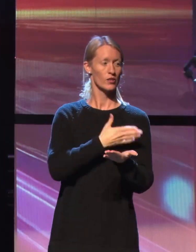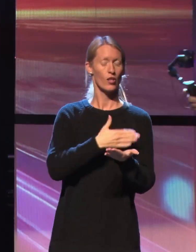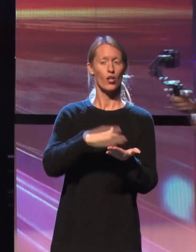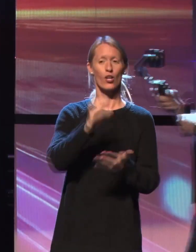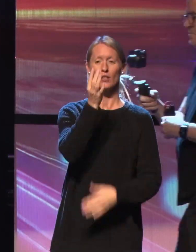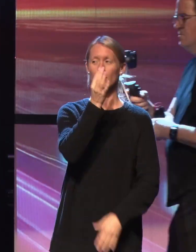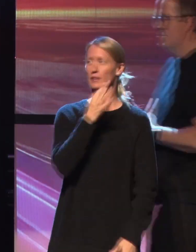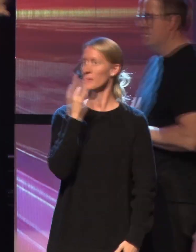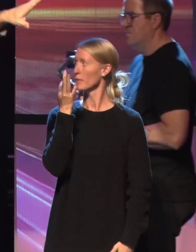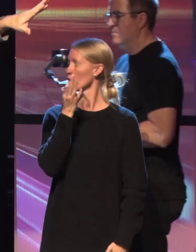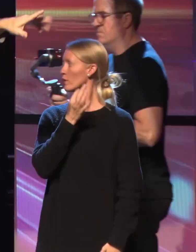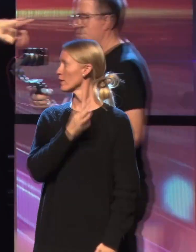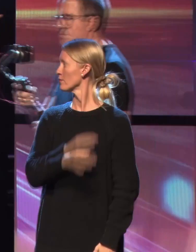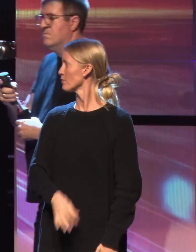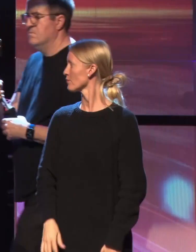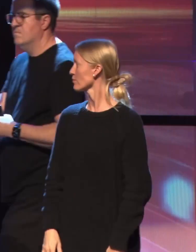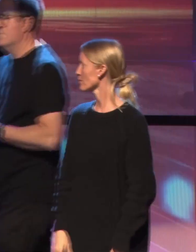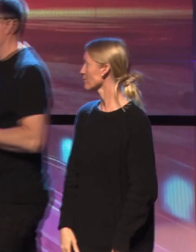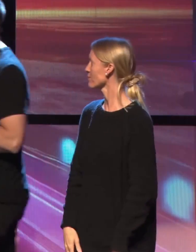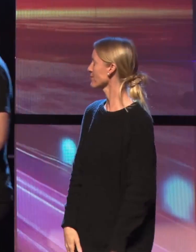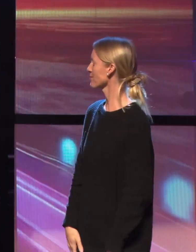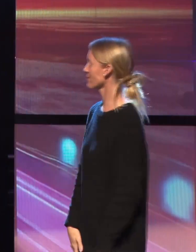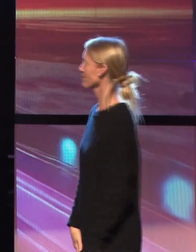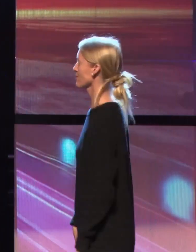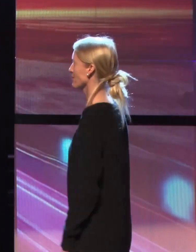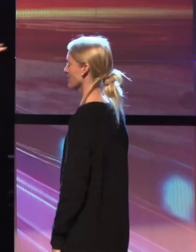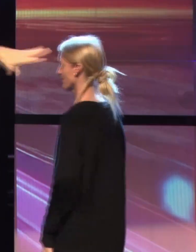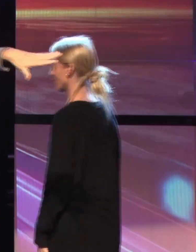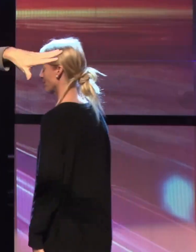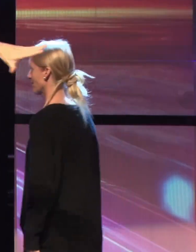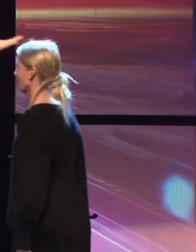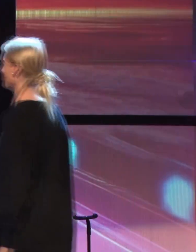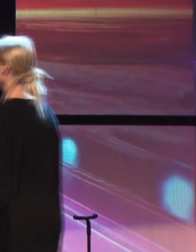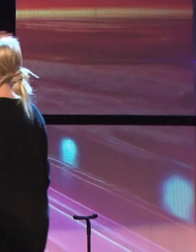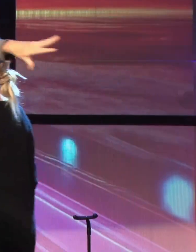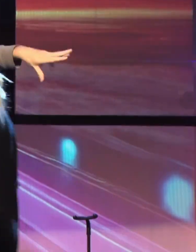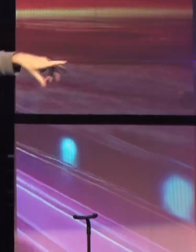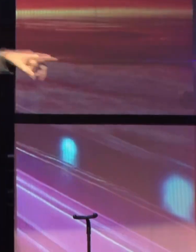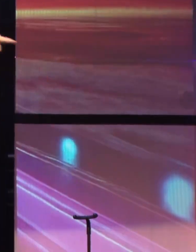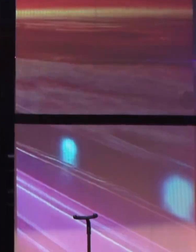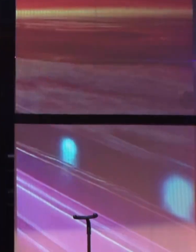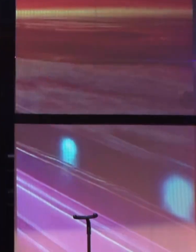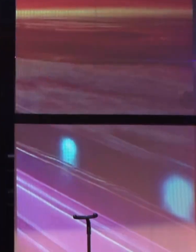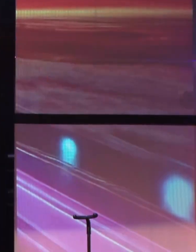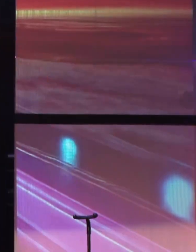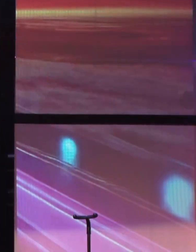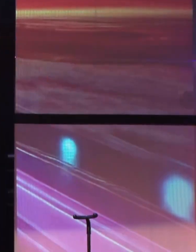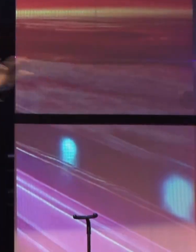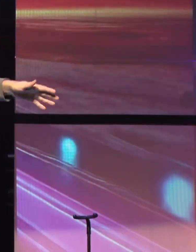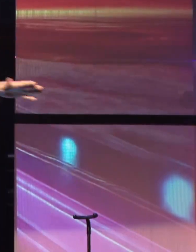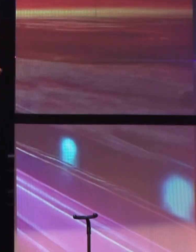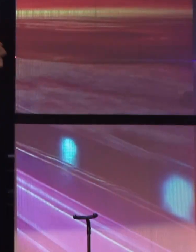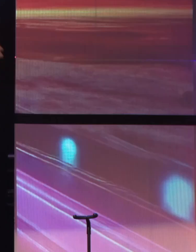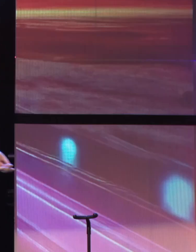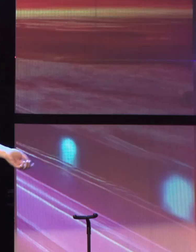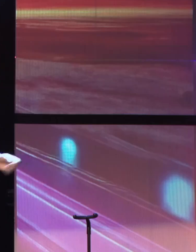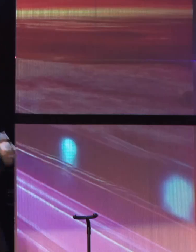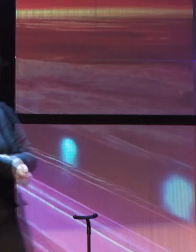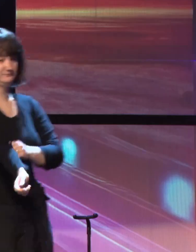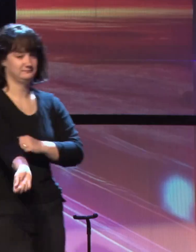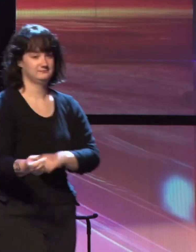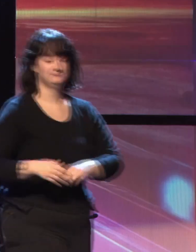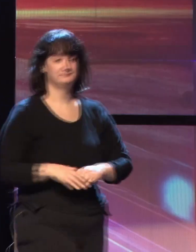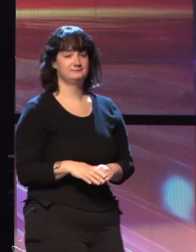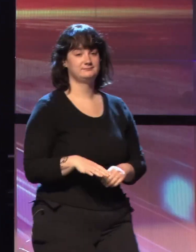If you're in the back or on the rows, there's communion trays on the side. There's also communion trays on the table. If you find that some are empty, just go steal from